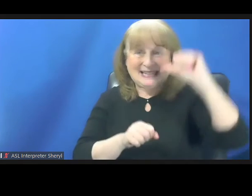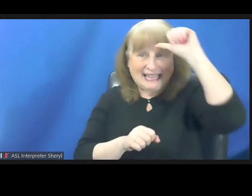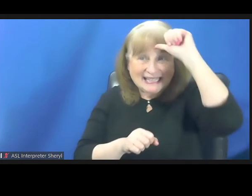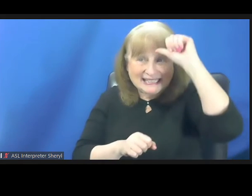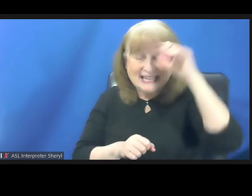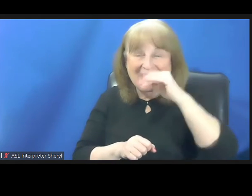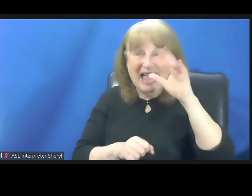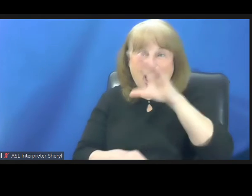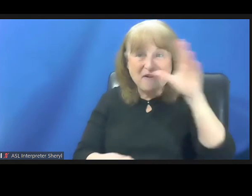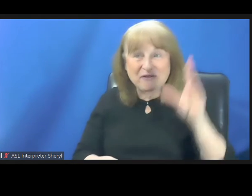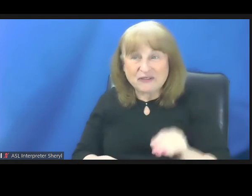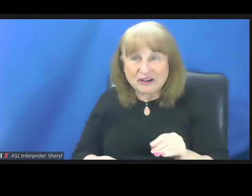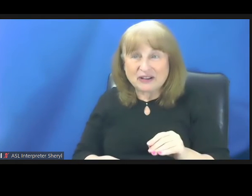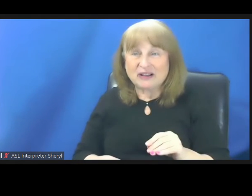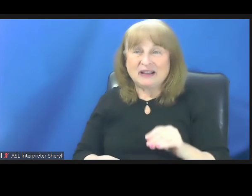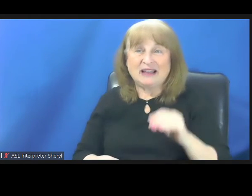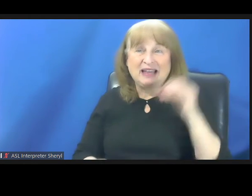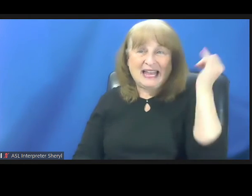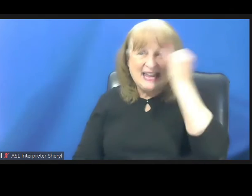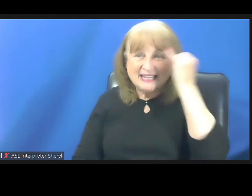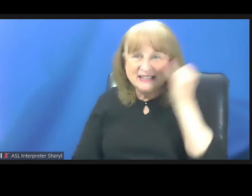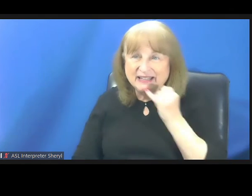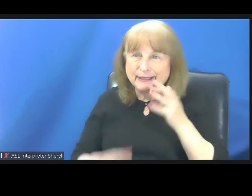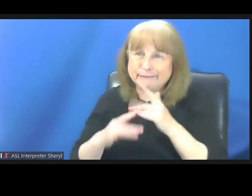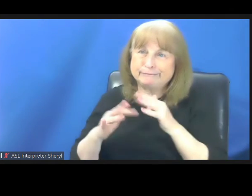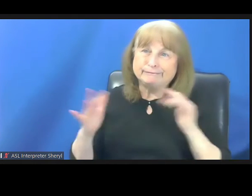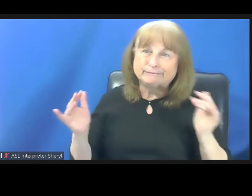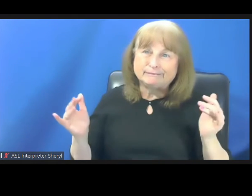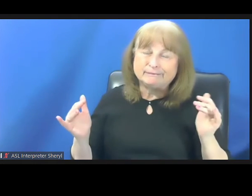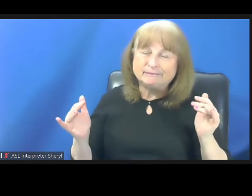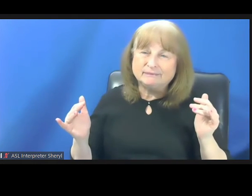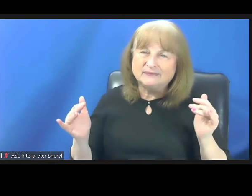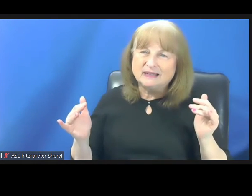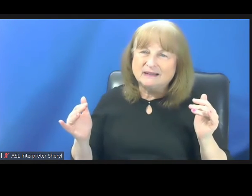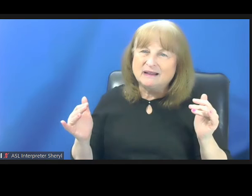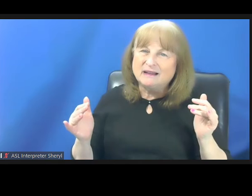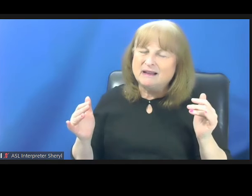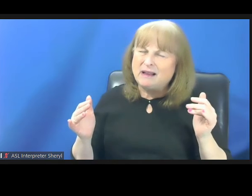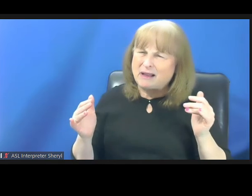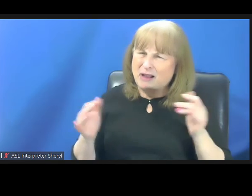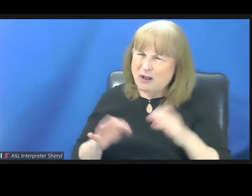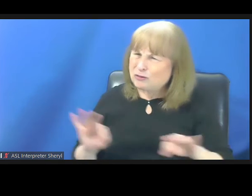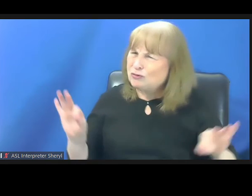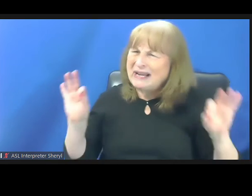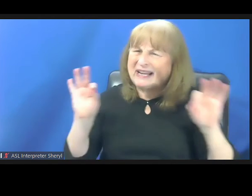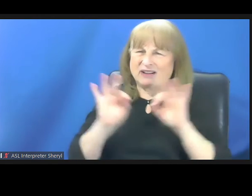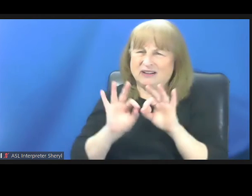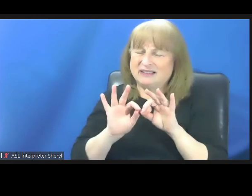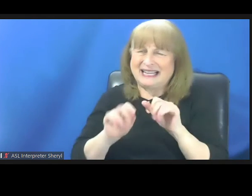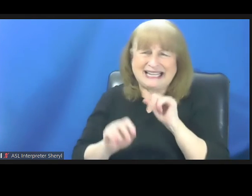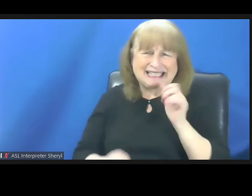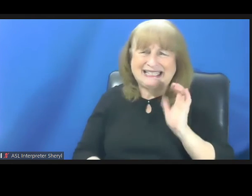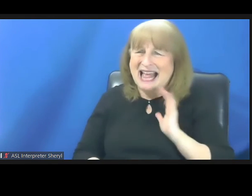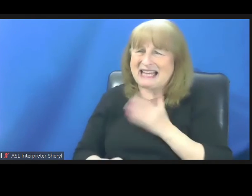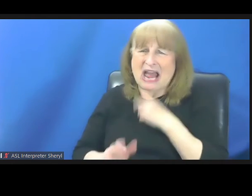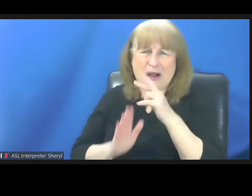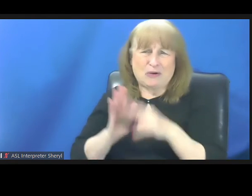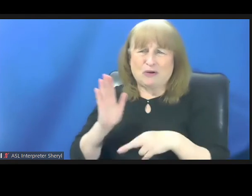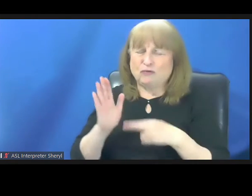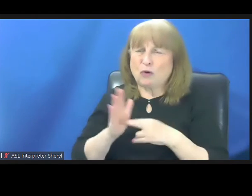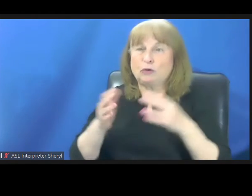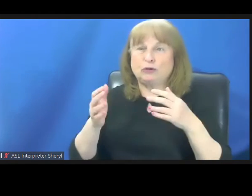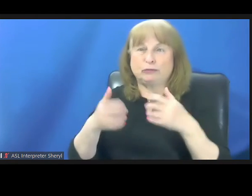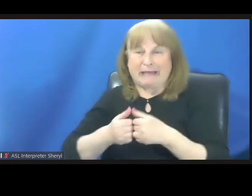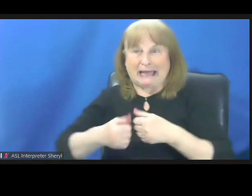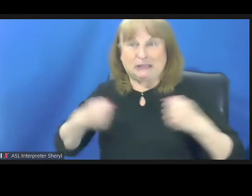in Italy, and so forth, are critical enough. It's not our role to